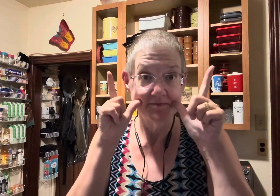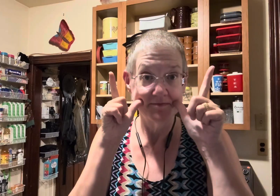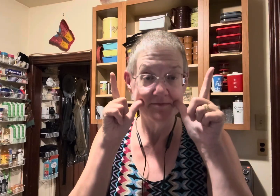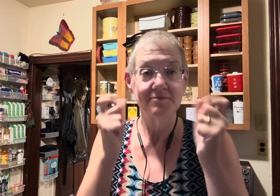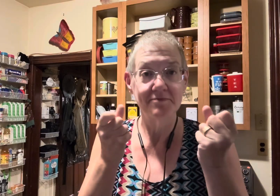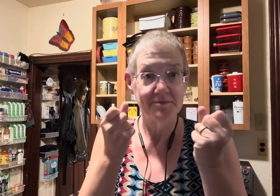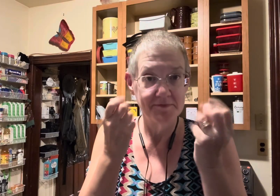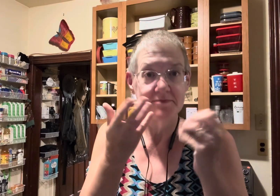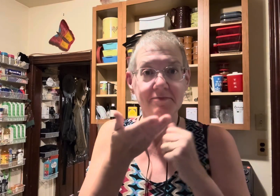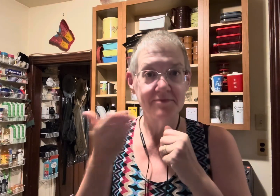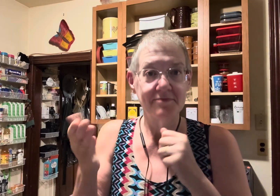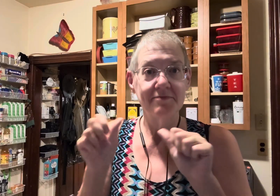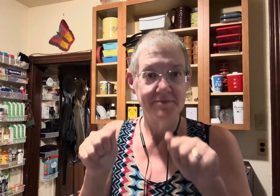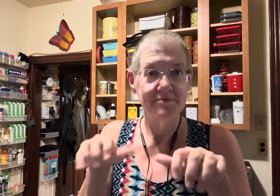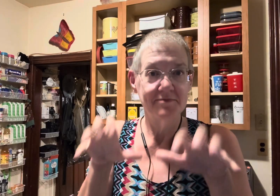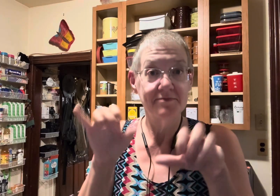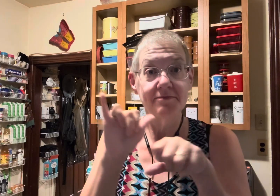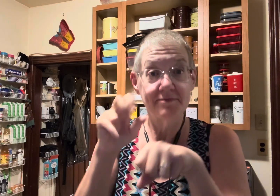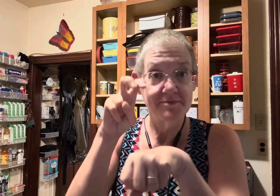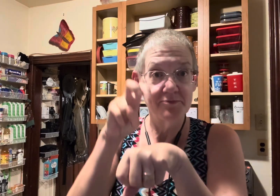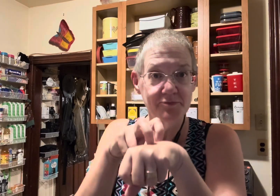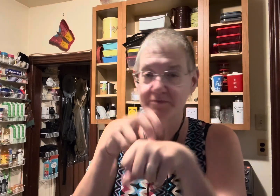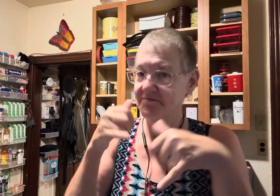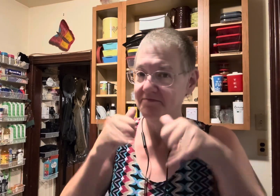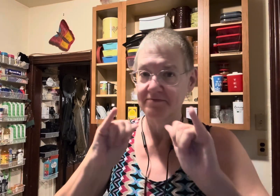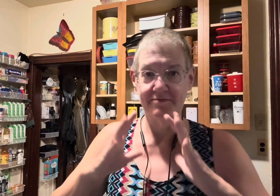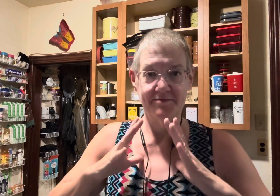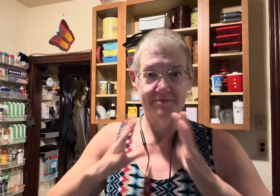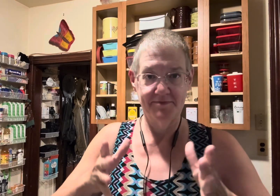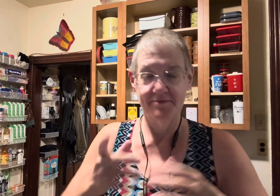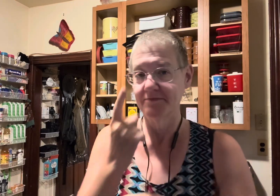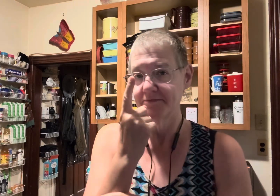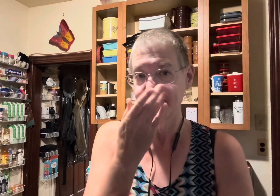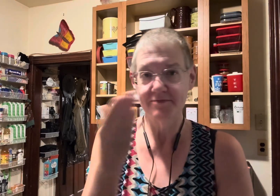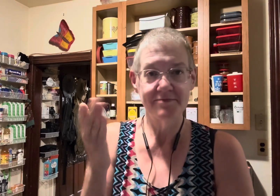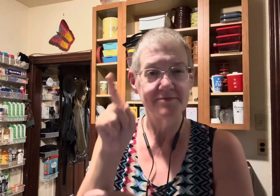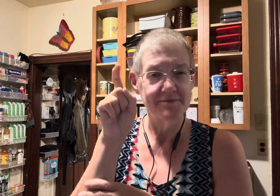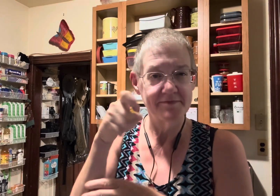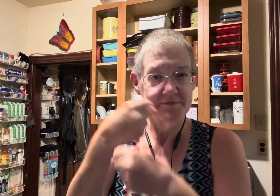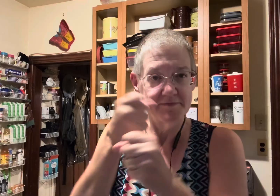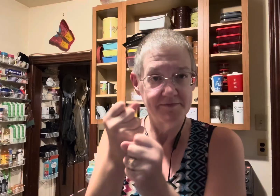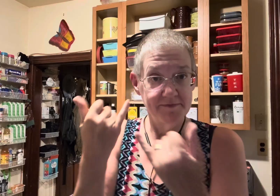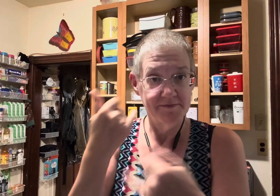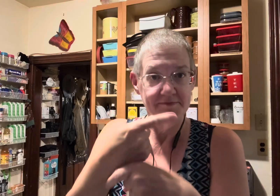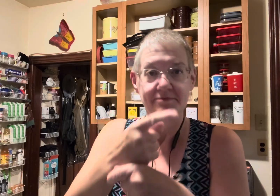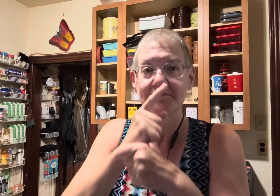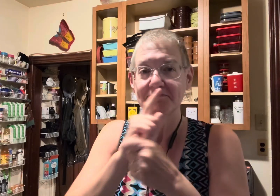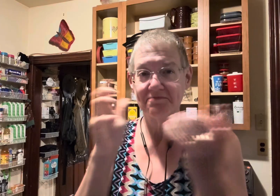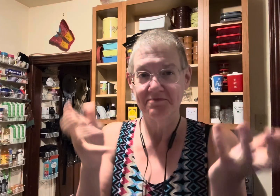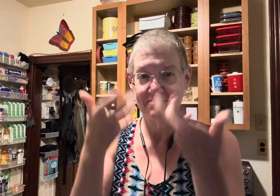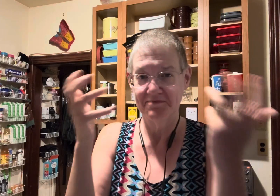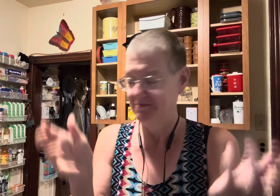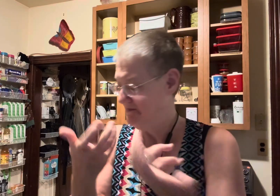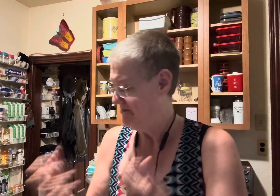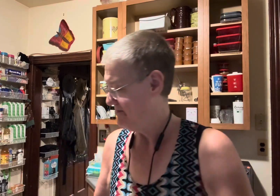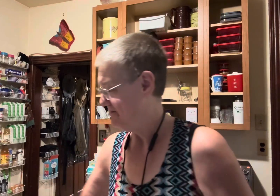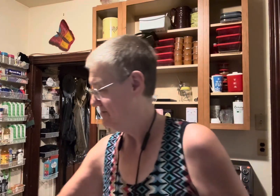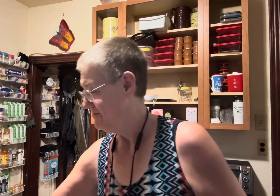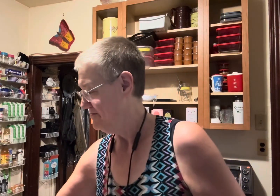freezer. And I've been surprised on how many things like chips that are fine even after they've been frozen. But today I